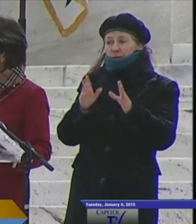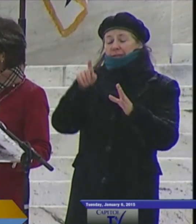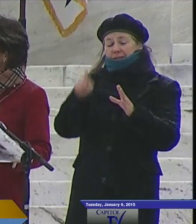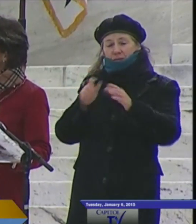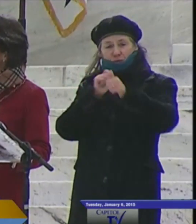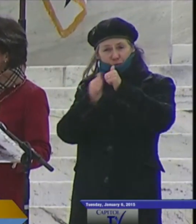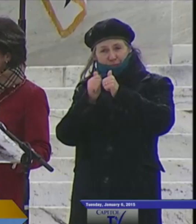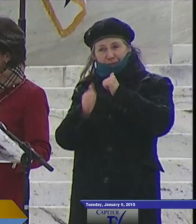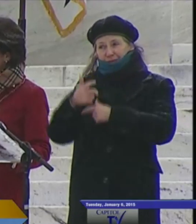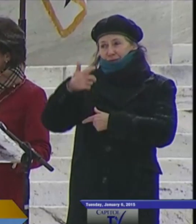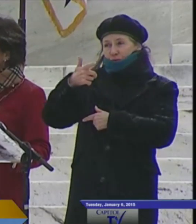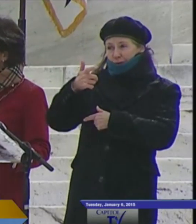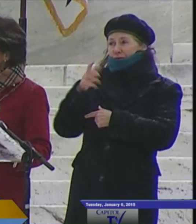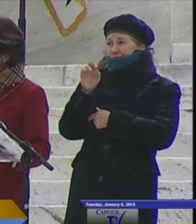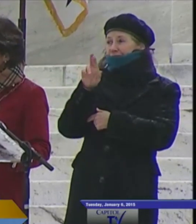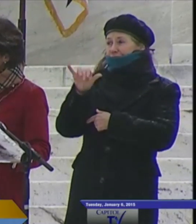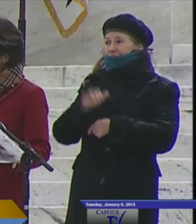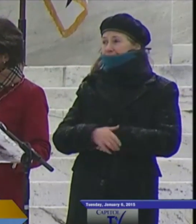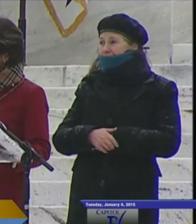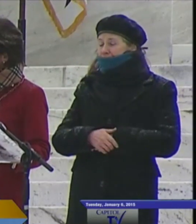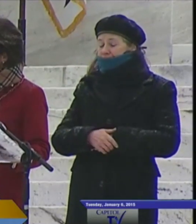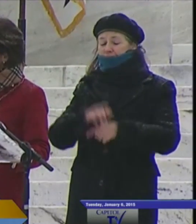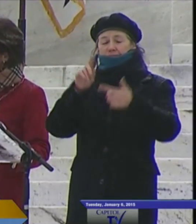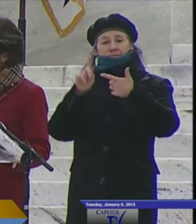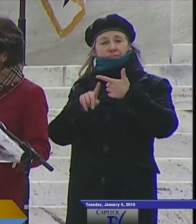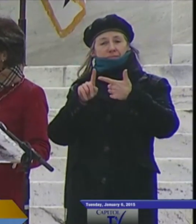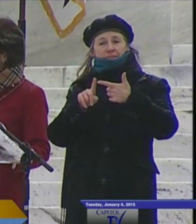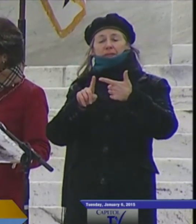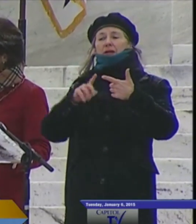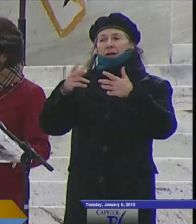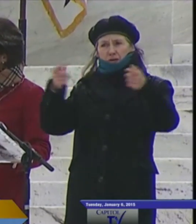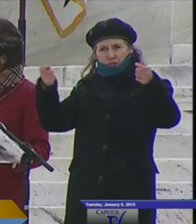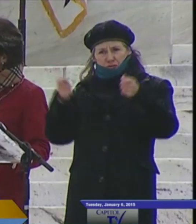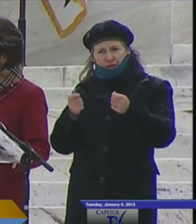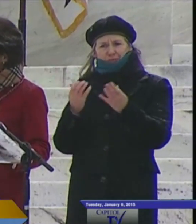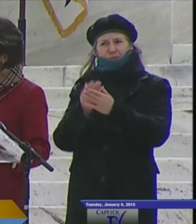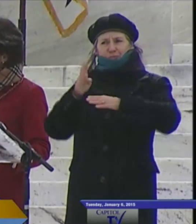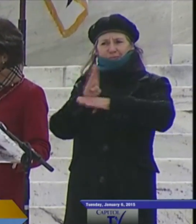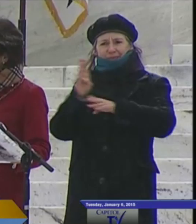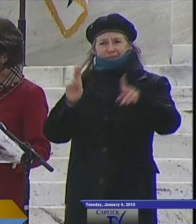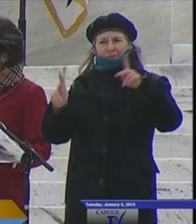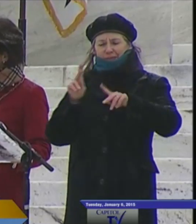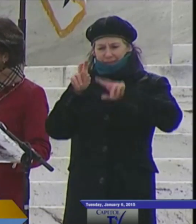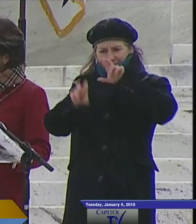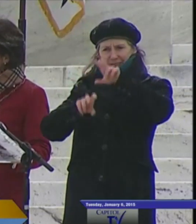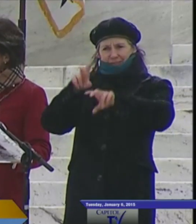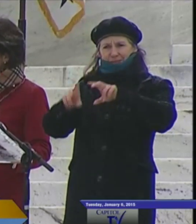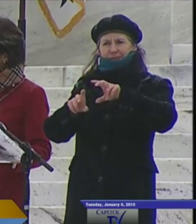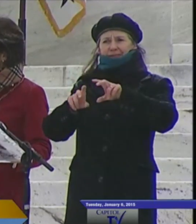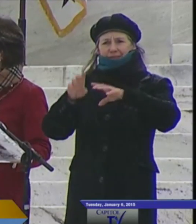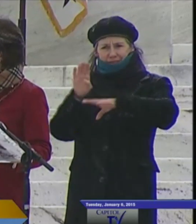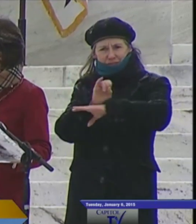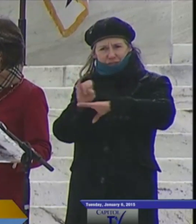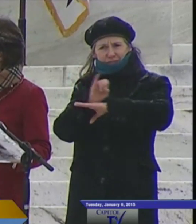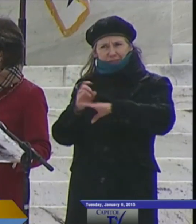in the 21st century. Second, we have to attract entrepreneurs and investment in industries of our strength